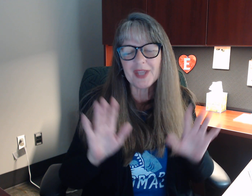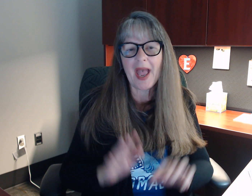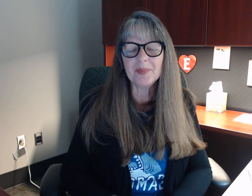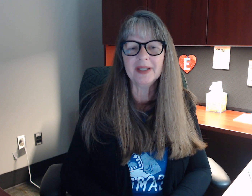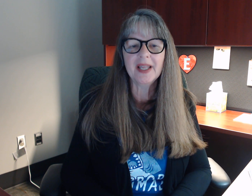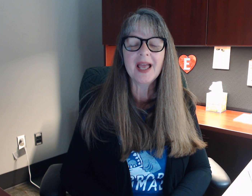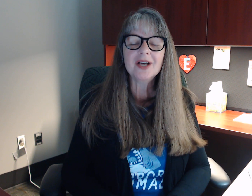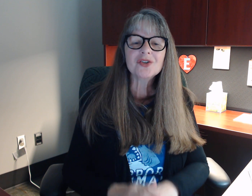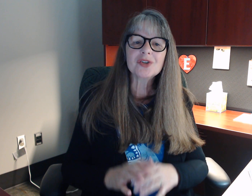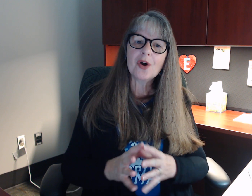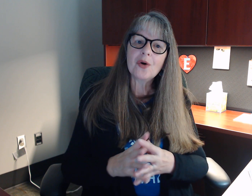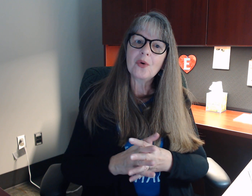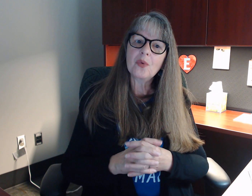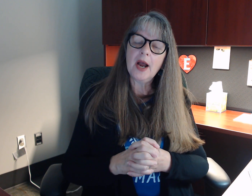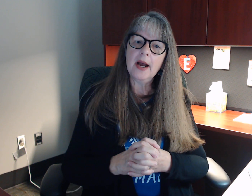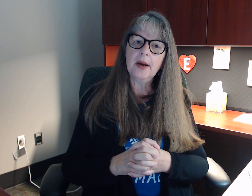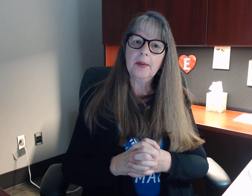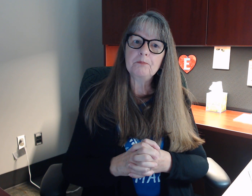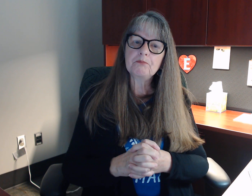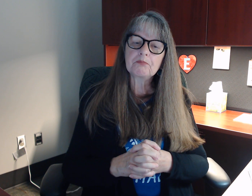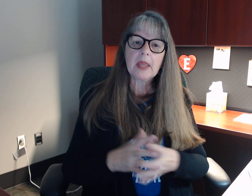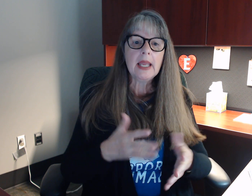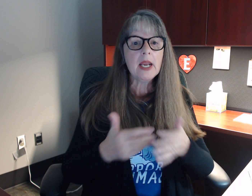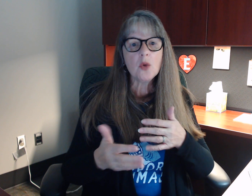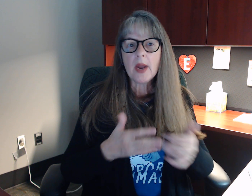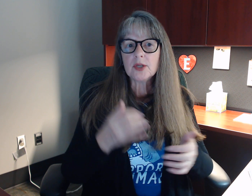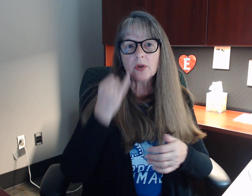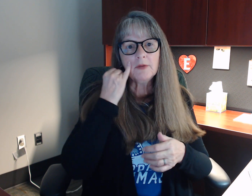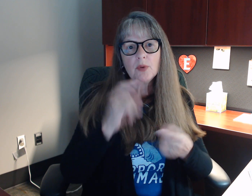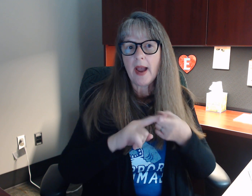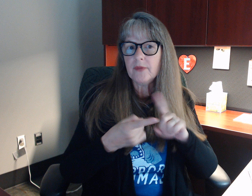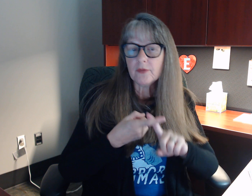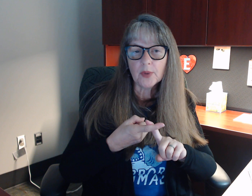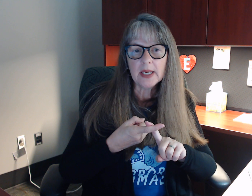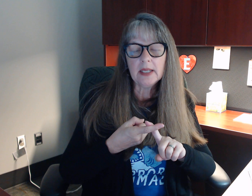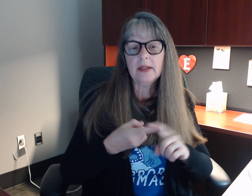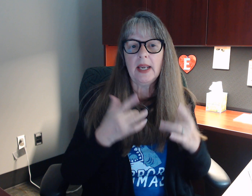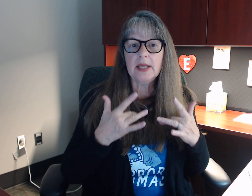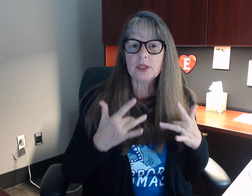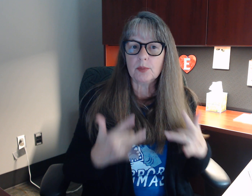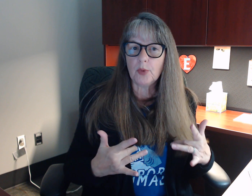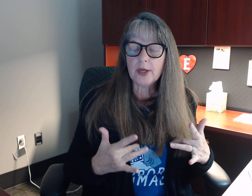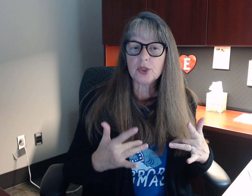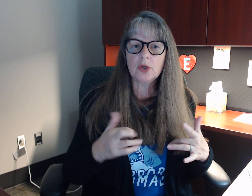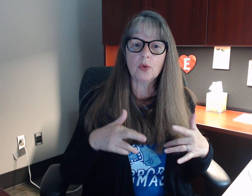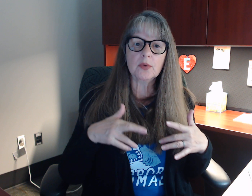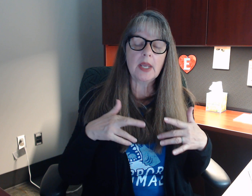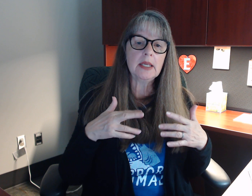happen. So anyway, so if you have a friend that has depression or they